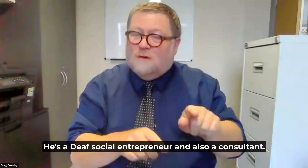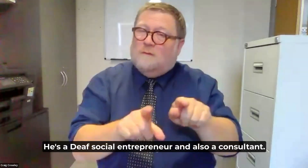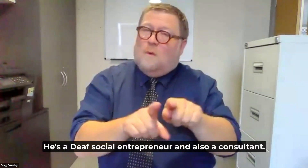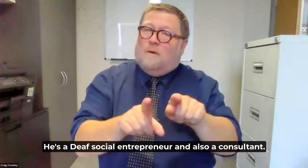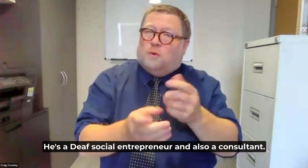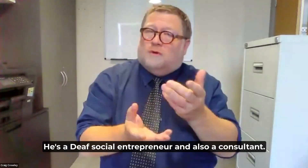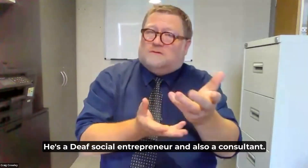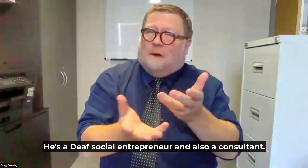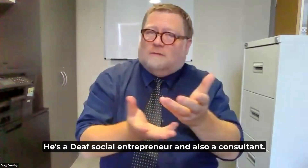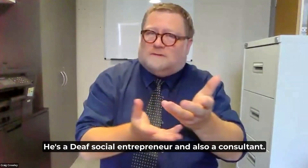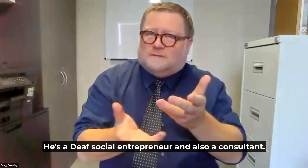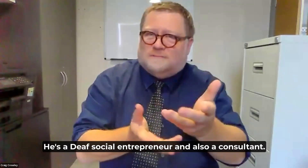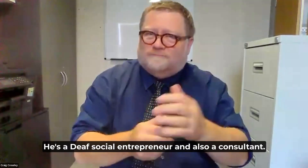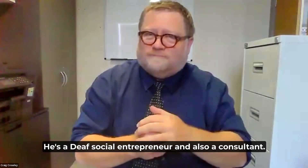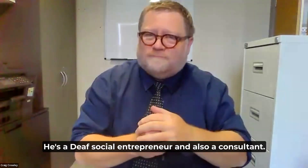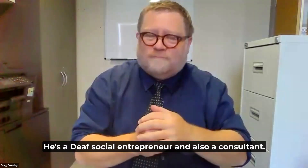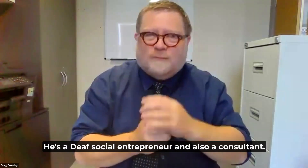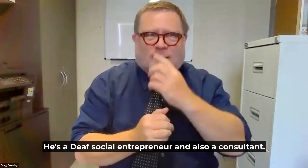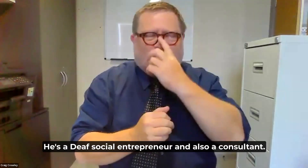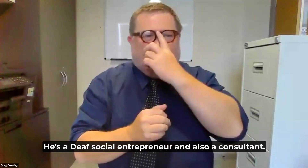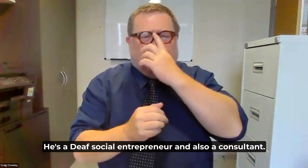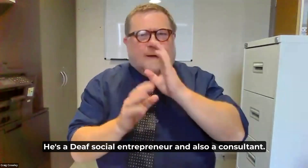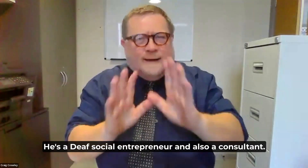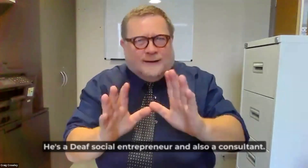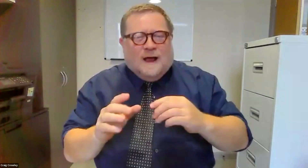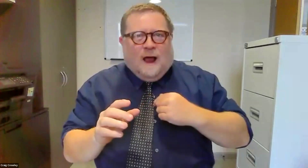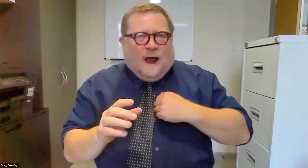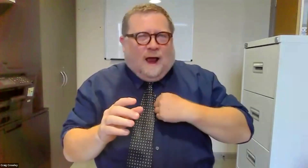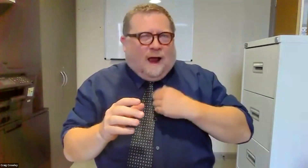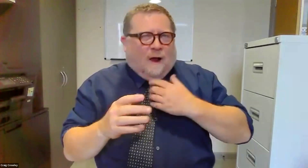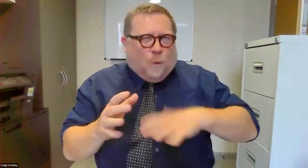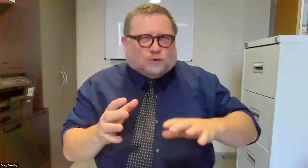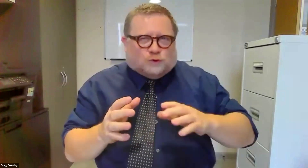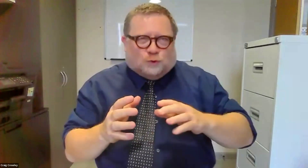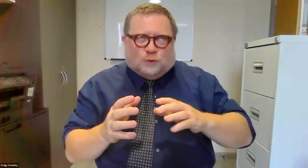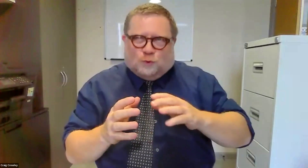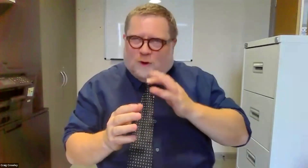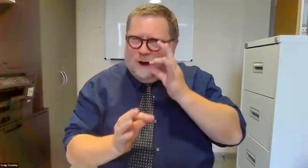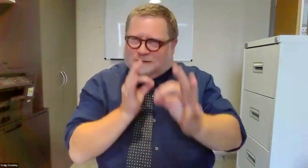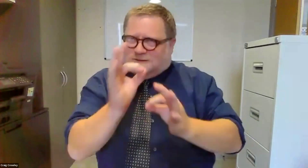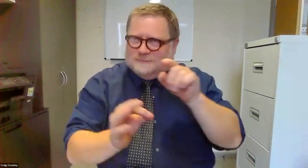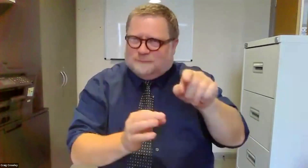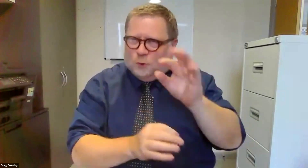He's a deaf social entrepreneur and also a consultant.